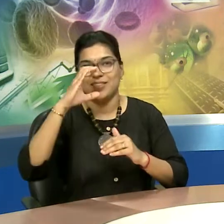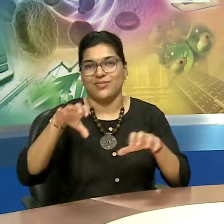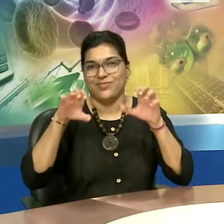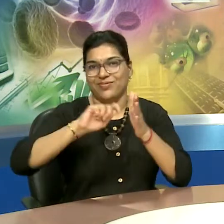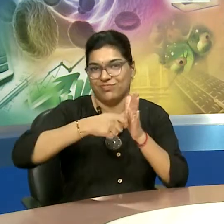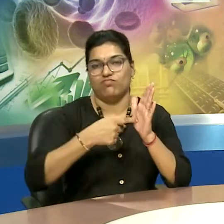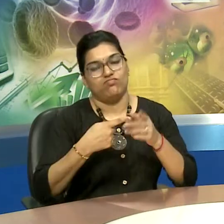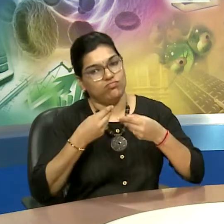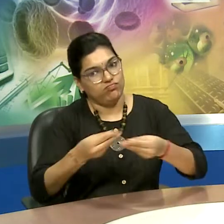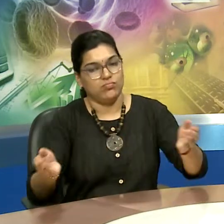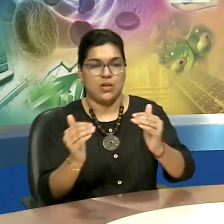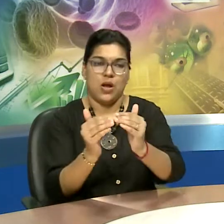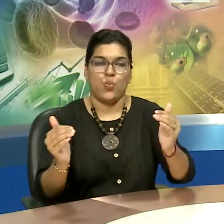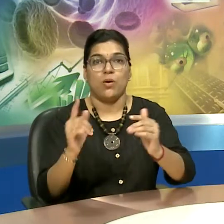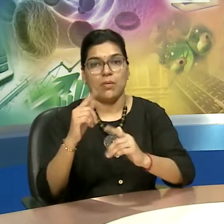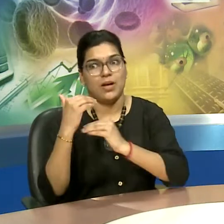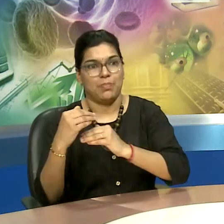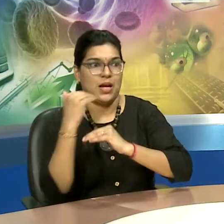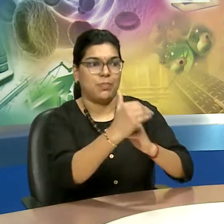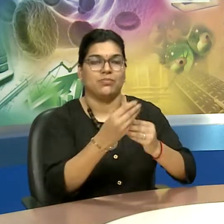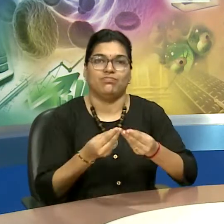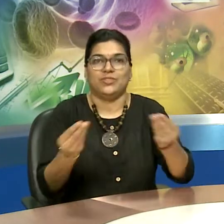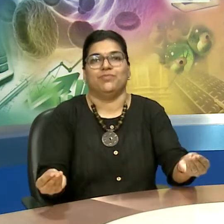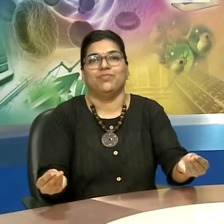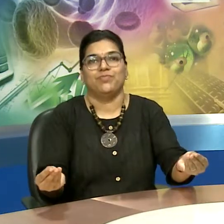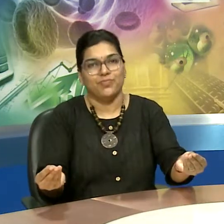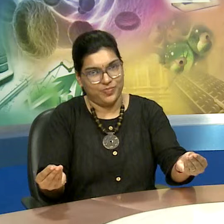independent in their sphere of governance.